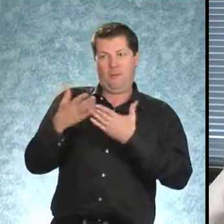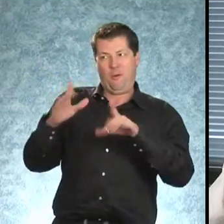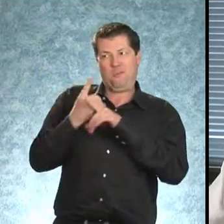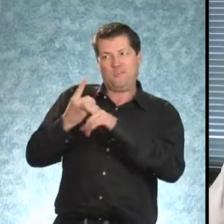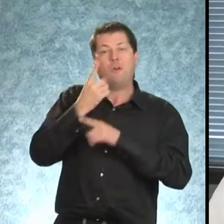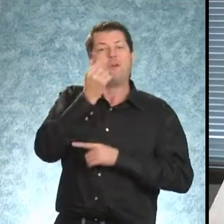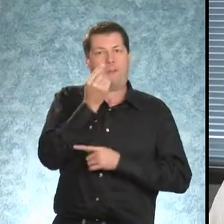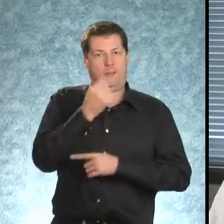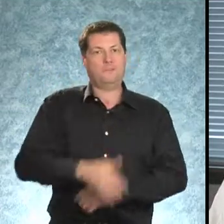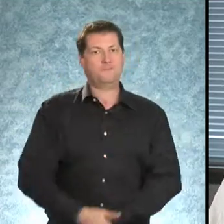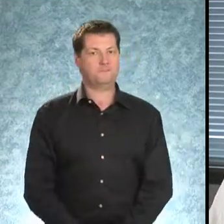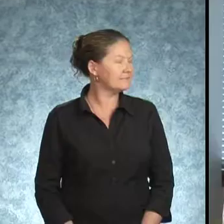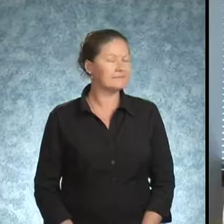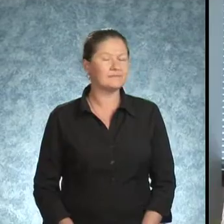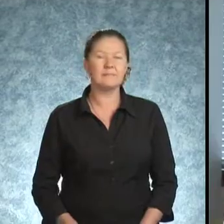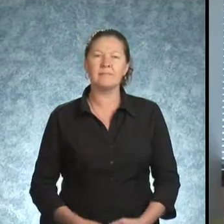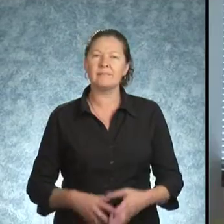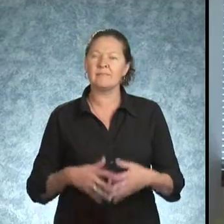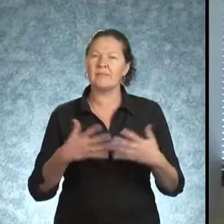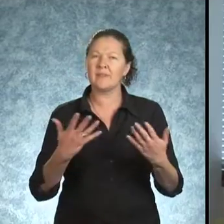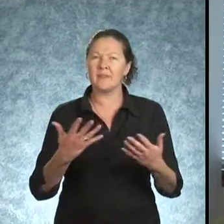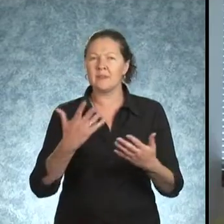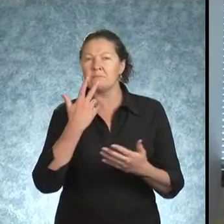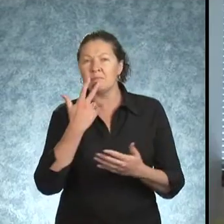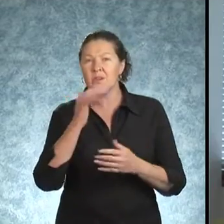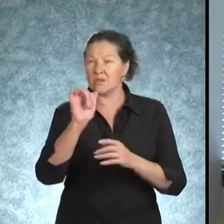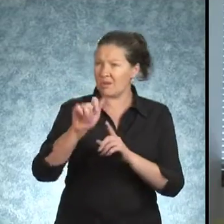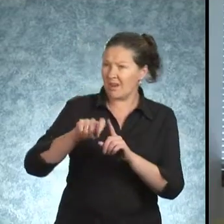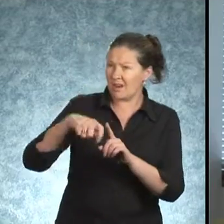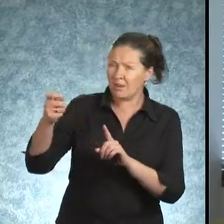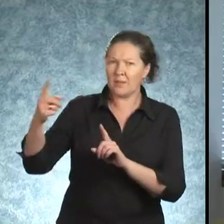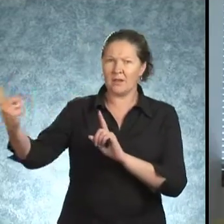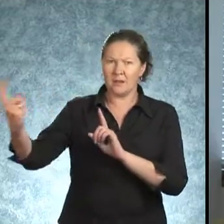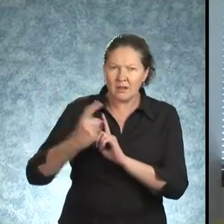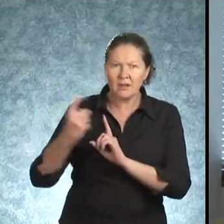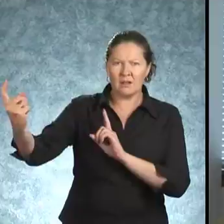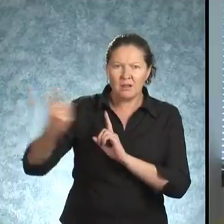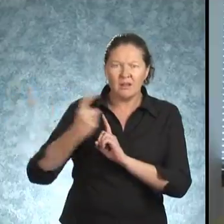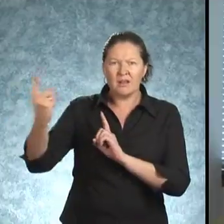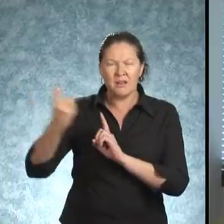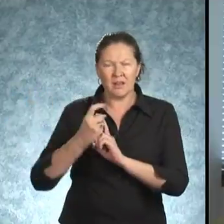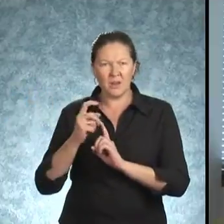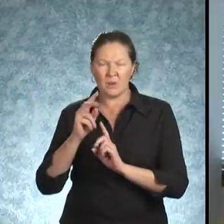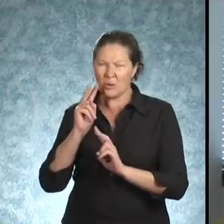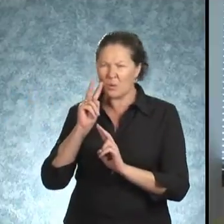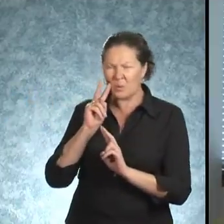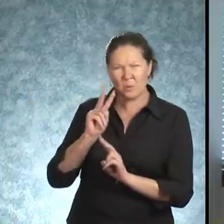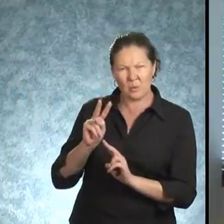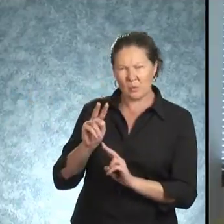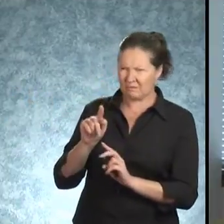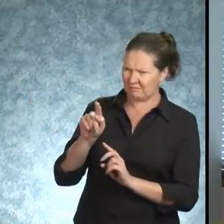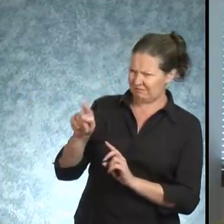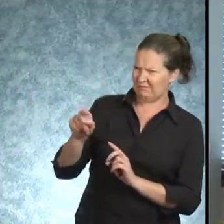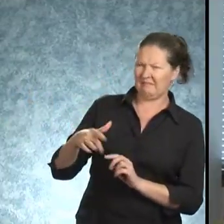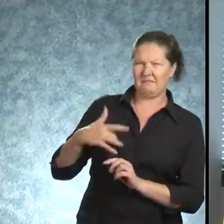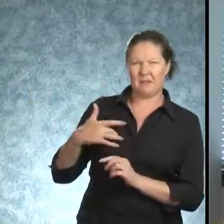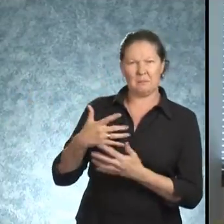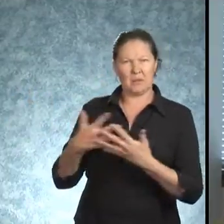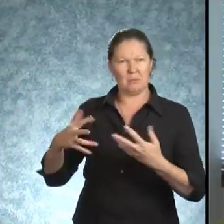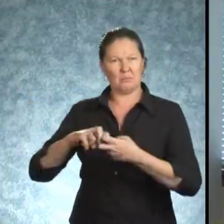to canvass those issues with the other party. Well, if your neighbour keeps coming back to you about something and it obviously looks like it's a big problem for them because